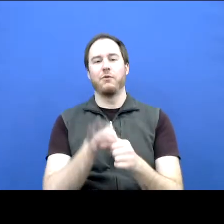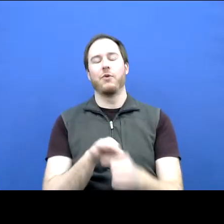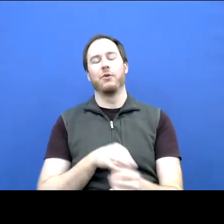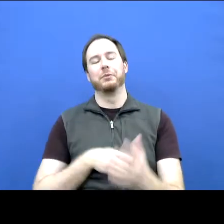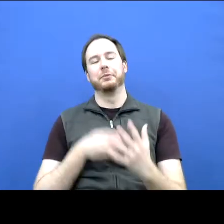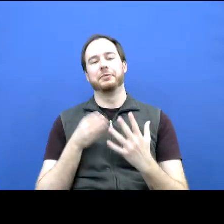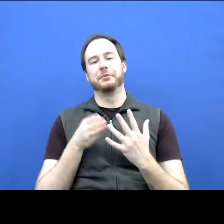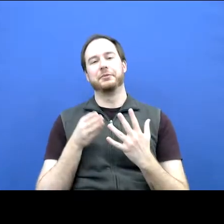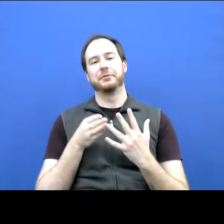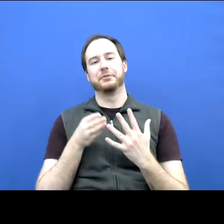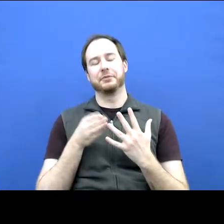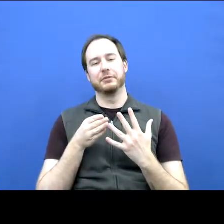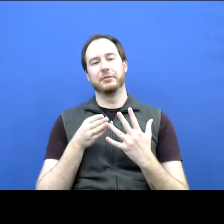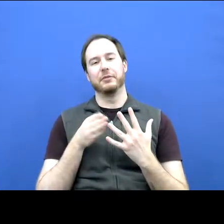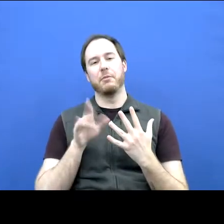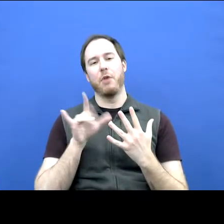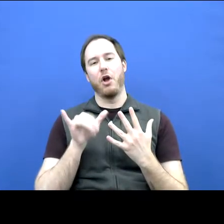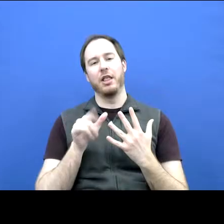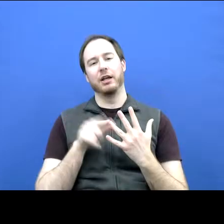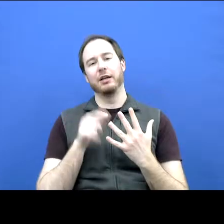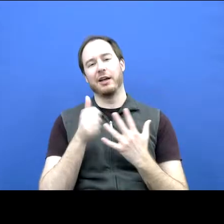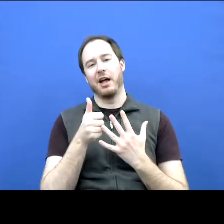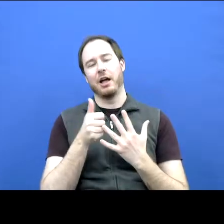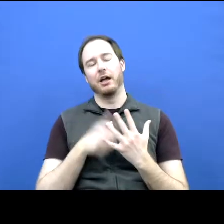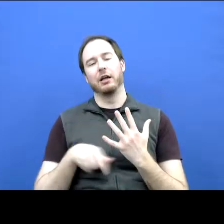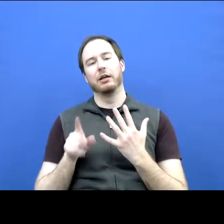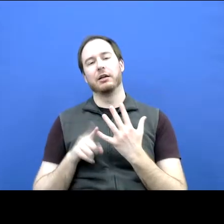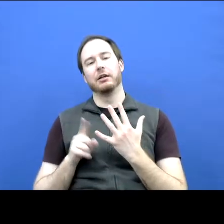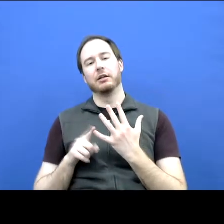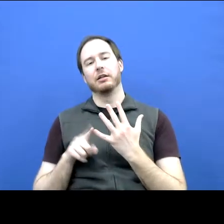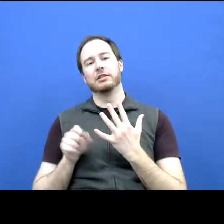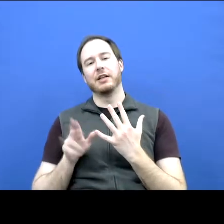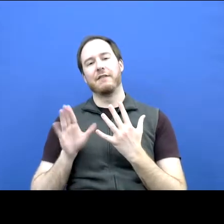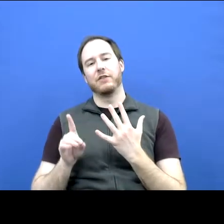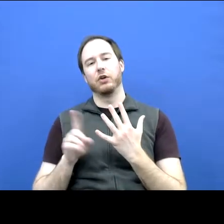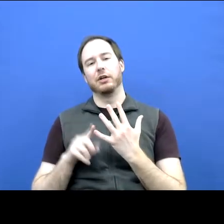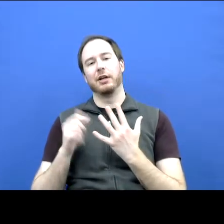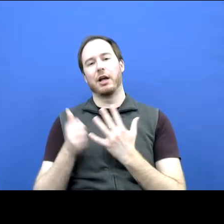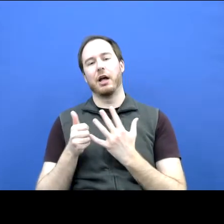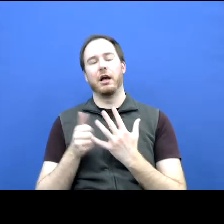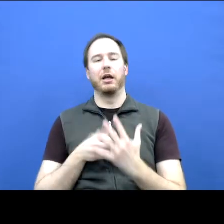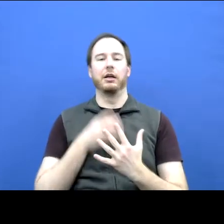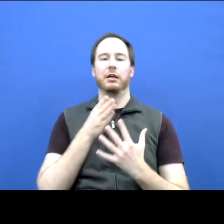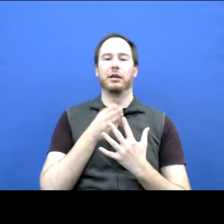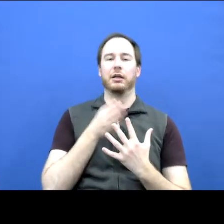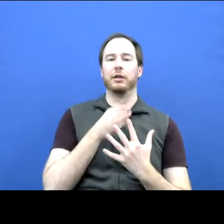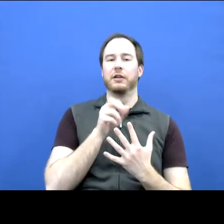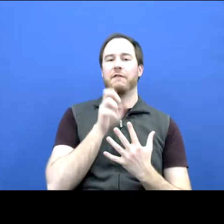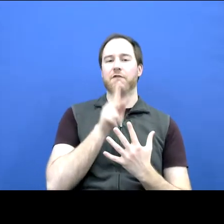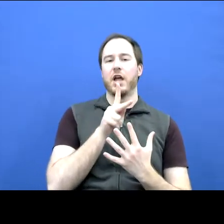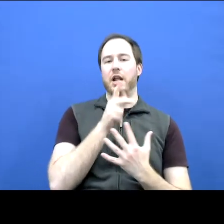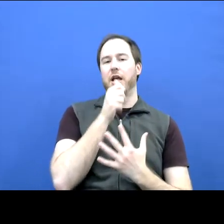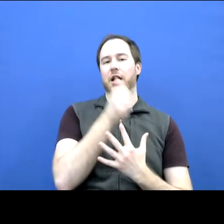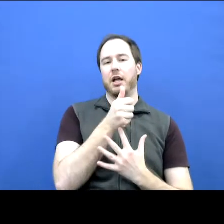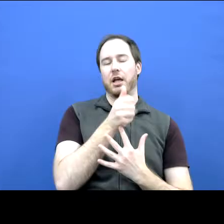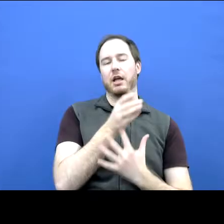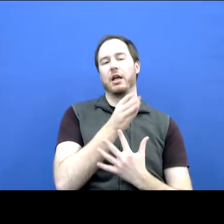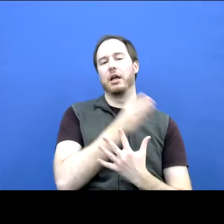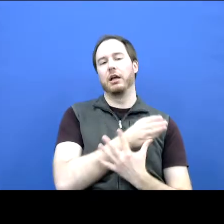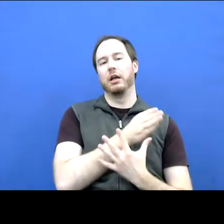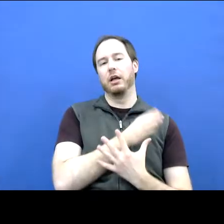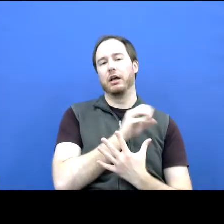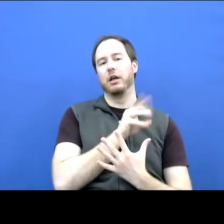roll. Councilmember Barley, Aye. Councilmember Stafford, Aye. Councilmember Safranik,